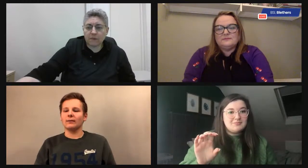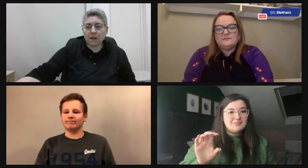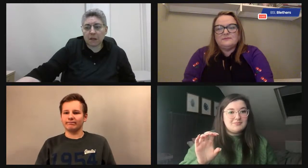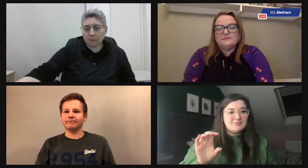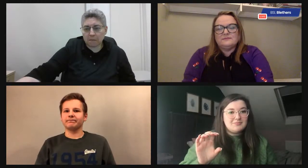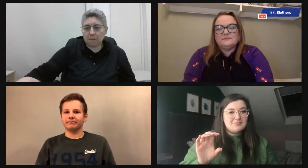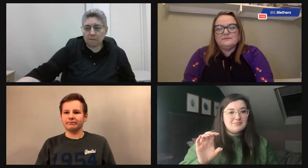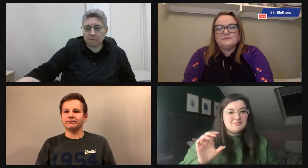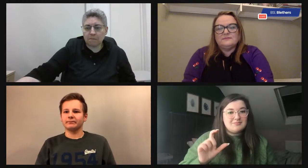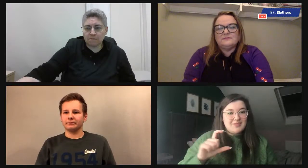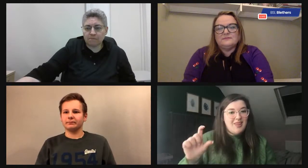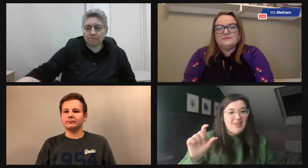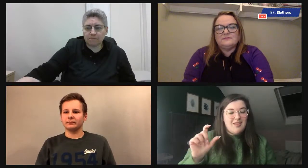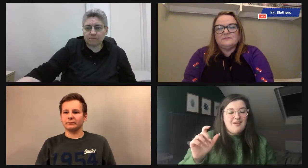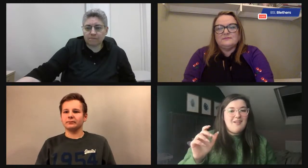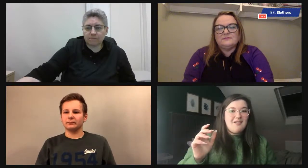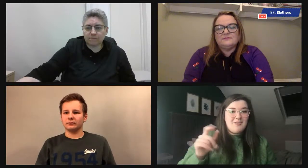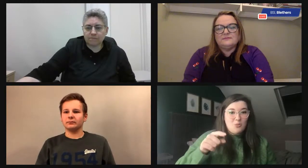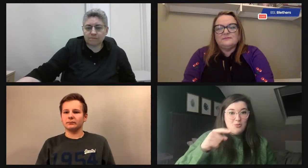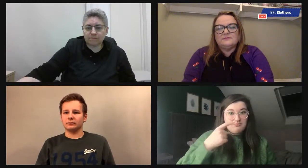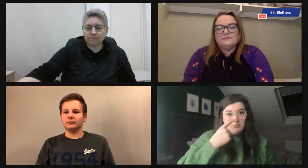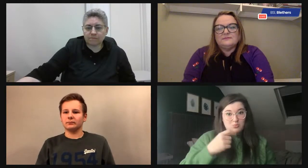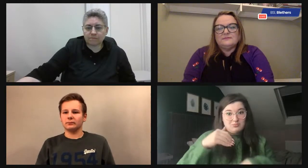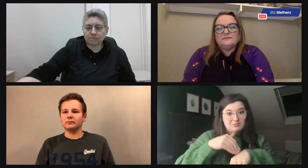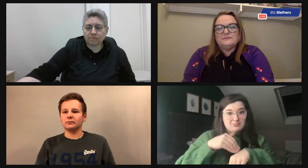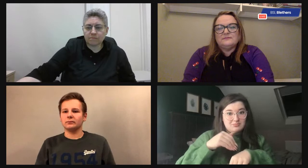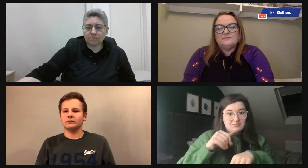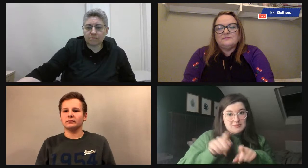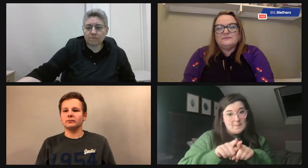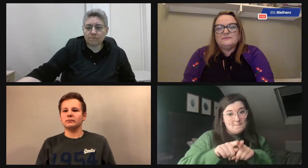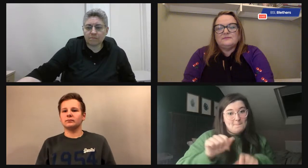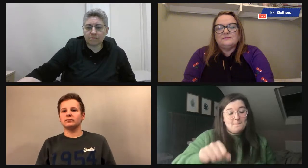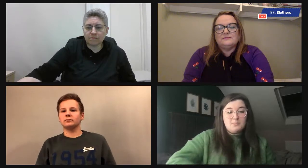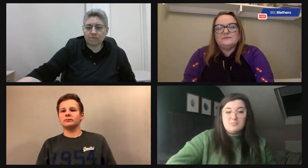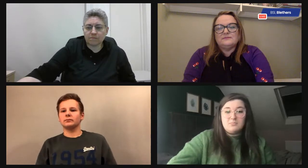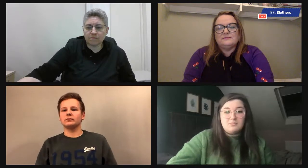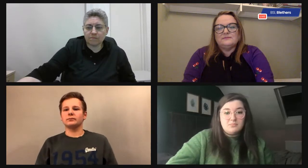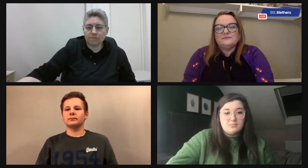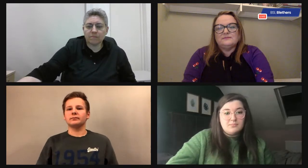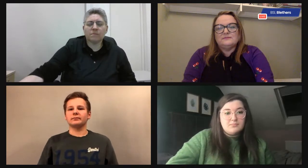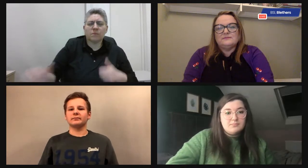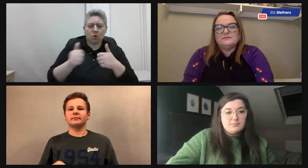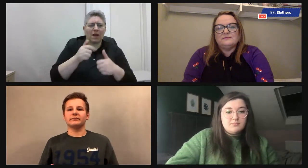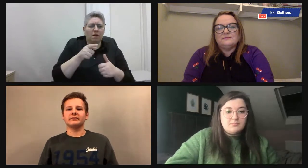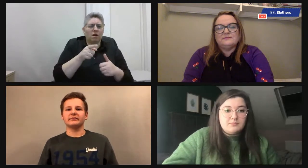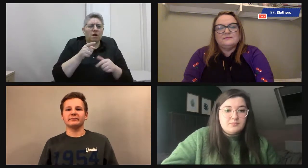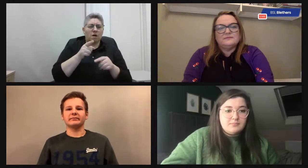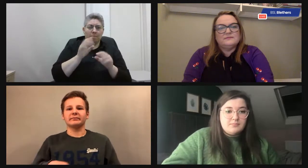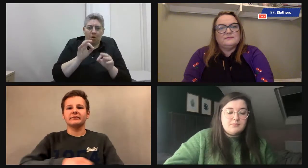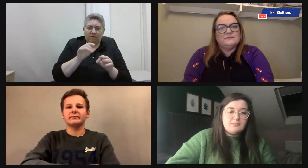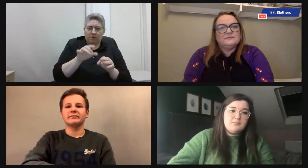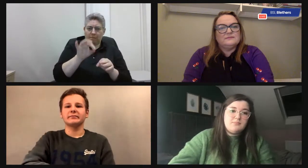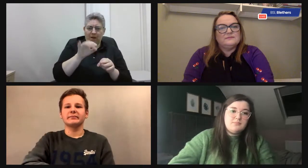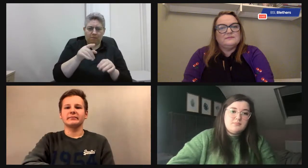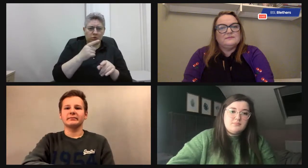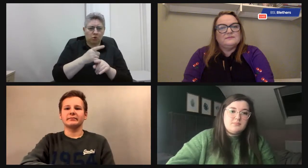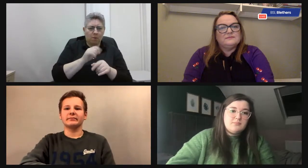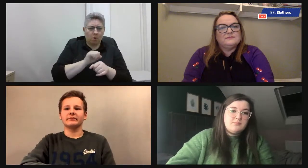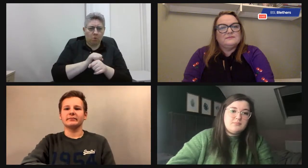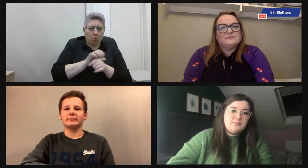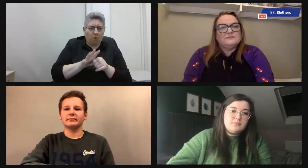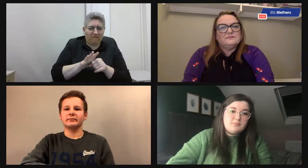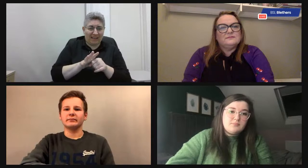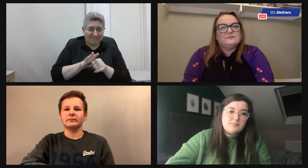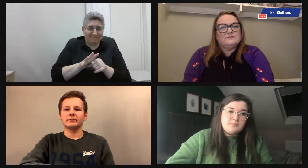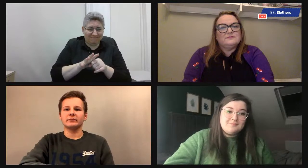do is sort of like come together. We're tending to have still Zoom things, and that can affect us